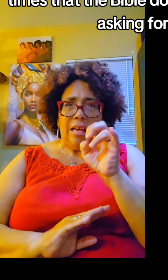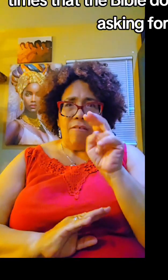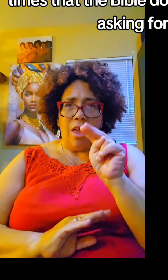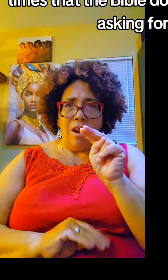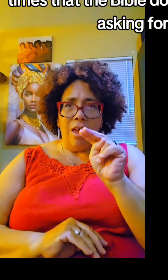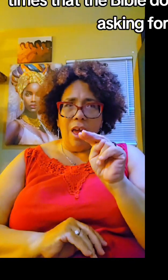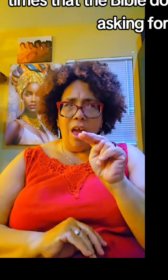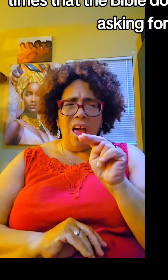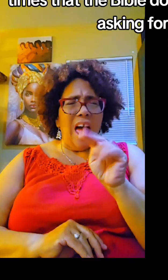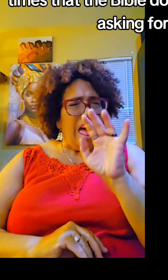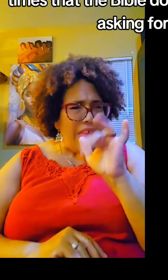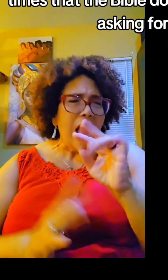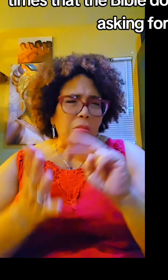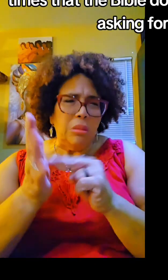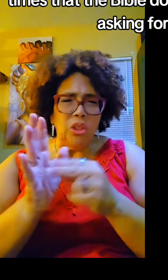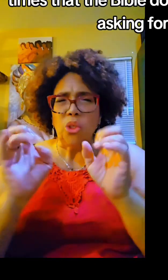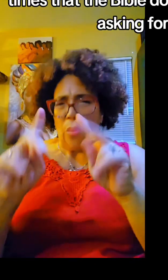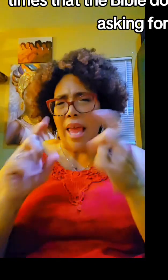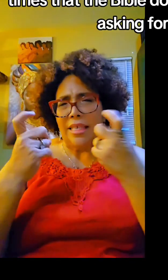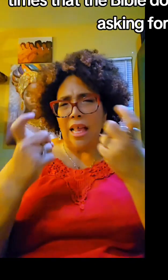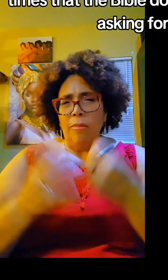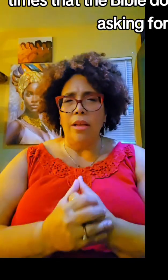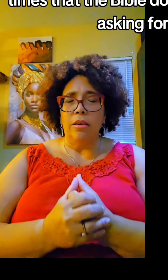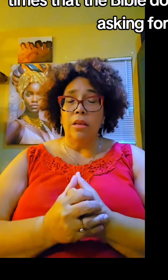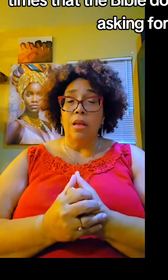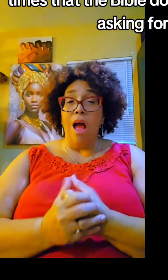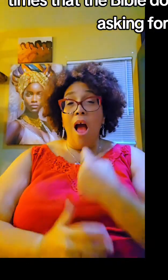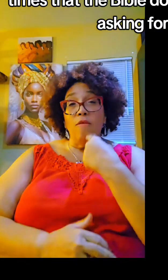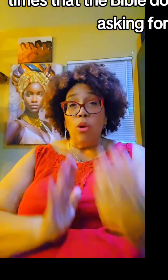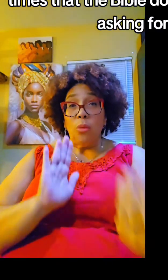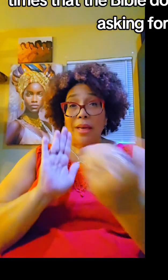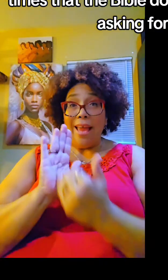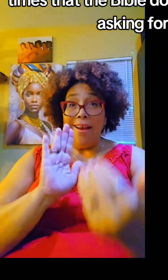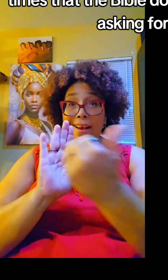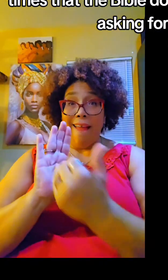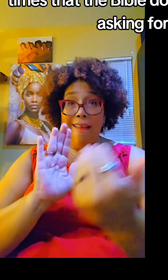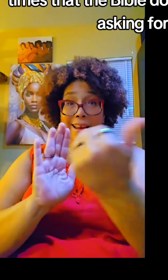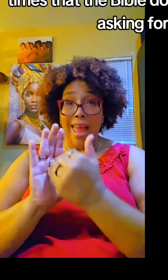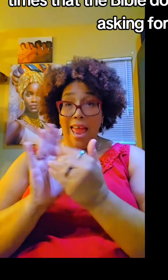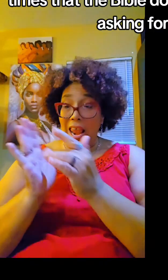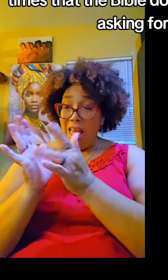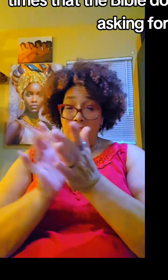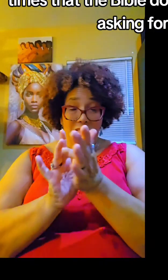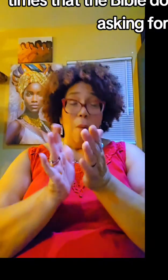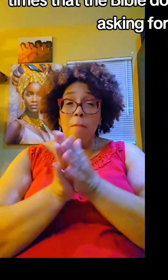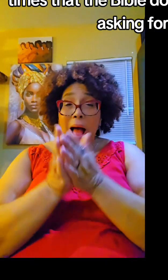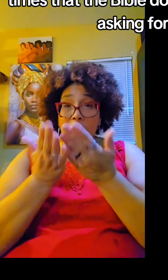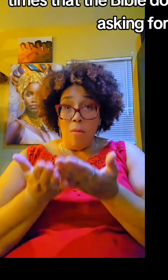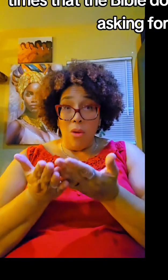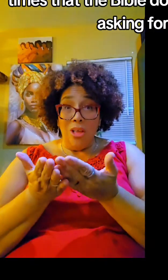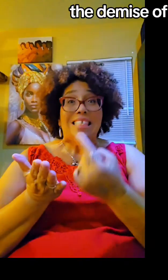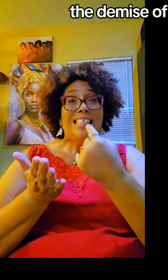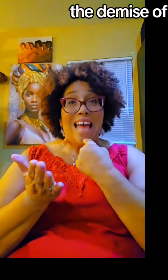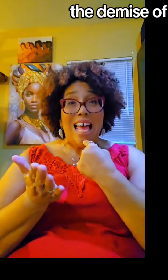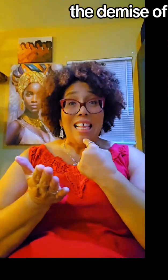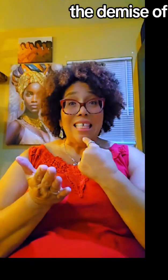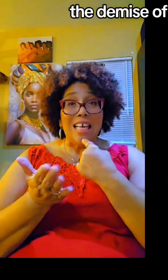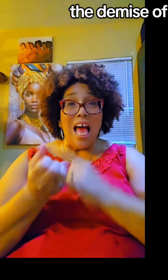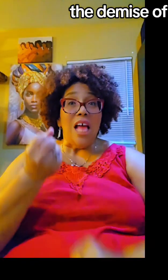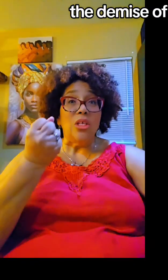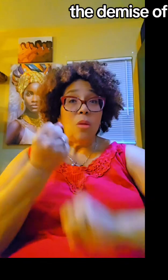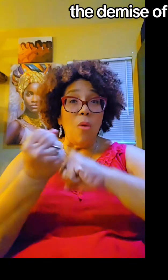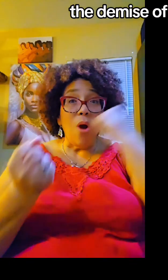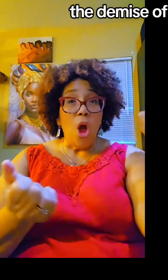And I have told y'all numerous times that the Bible does align with asking for, praying for, and